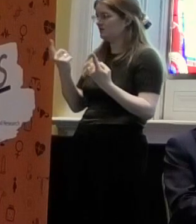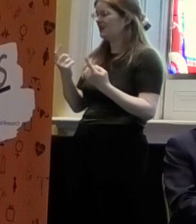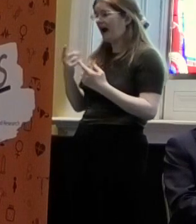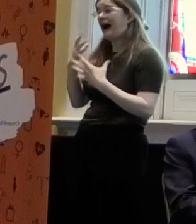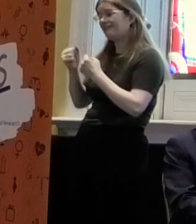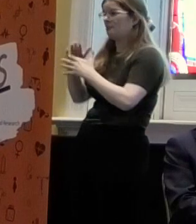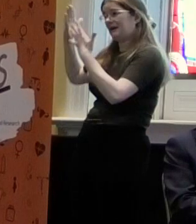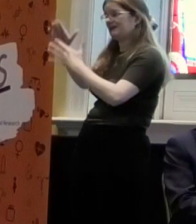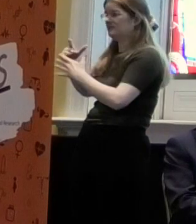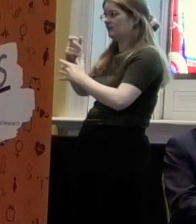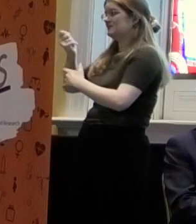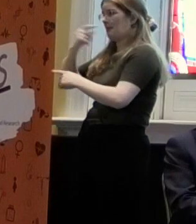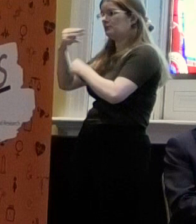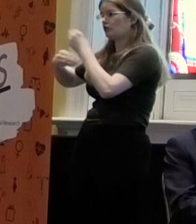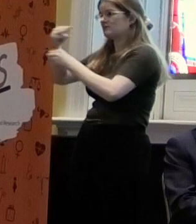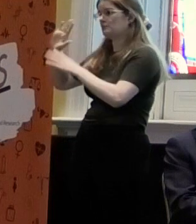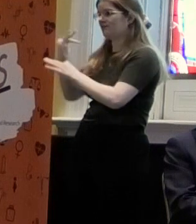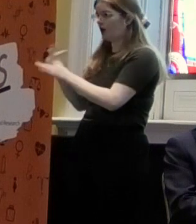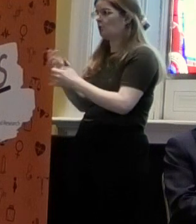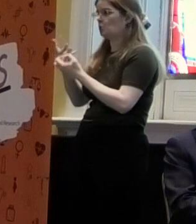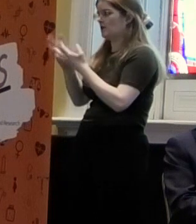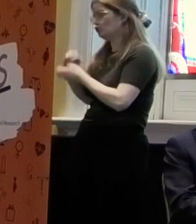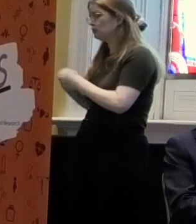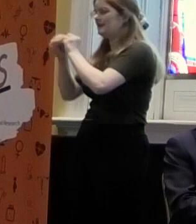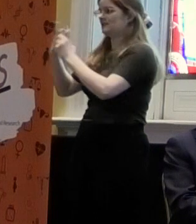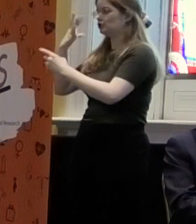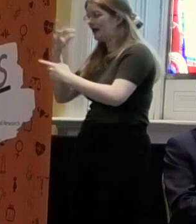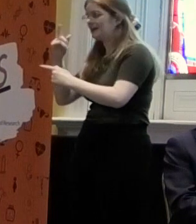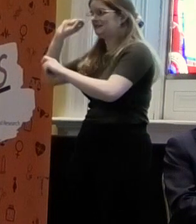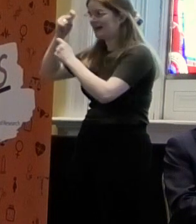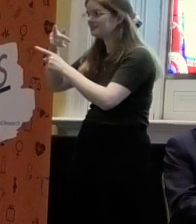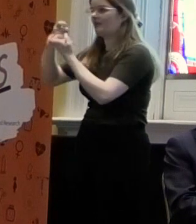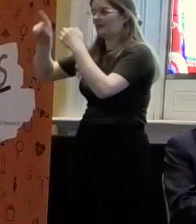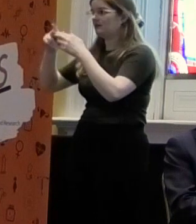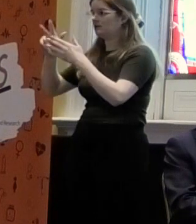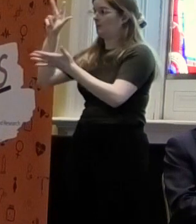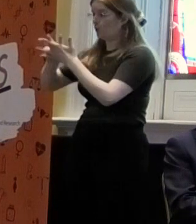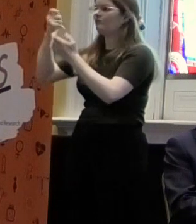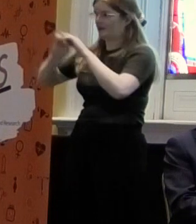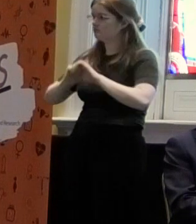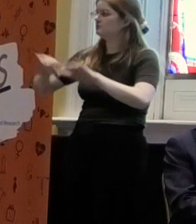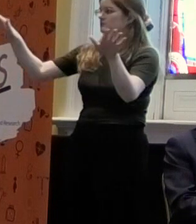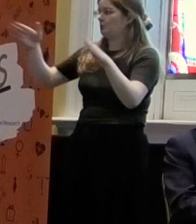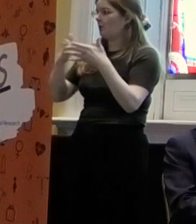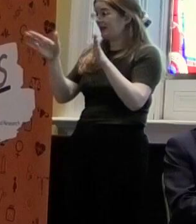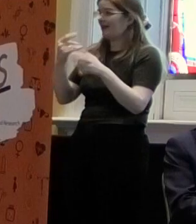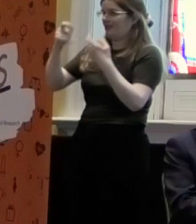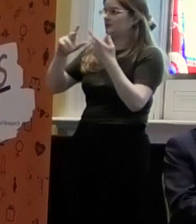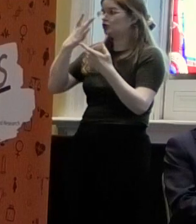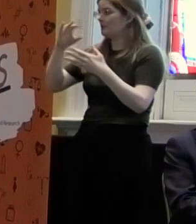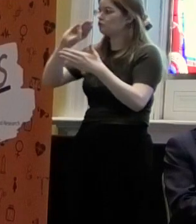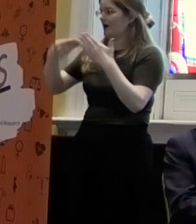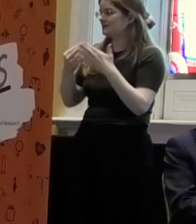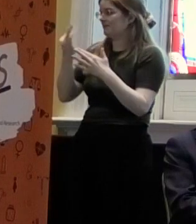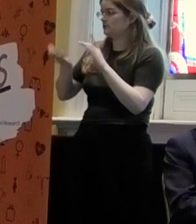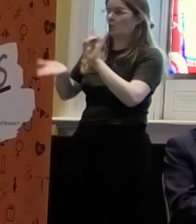about, you know, getting them to the market and then getting them, you know, at a reasonable price to the public. So yeah, absolutely. all of that is really